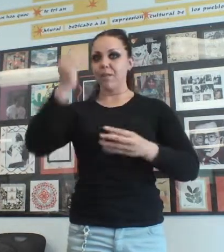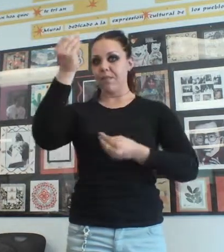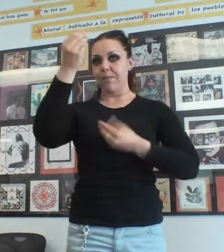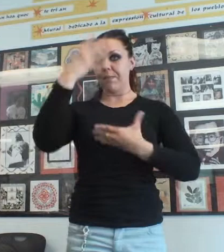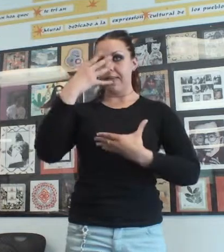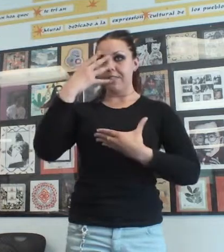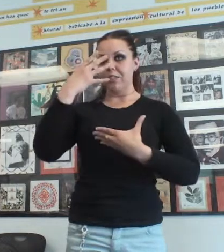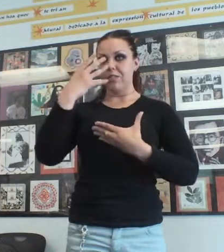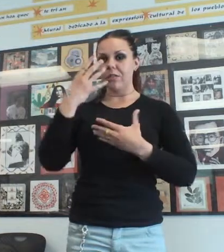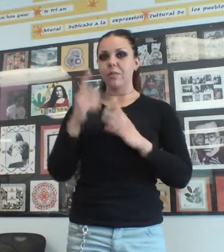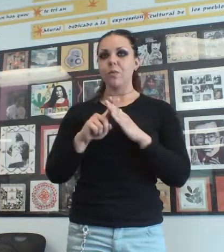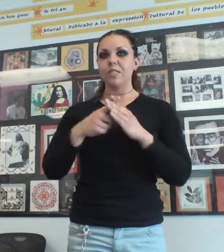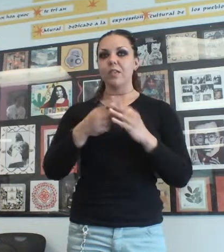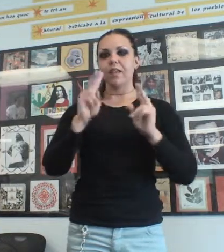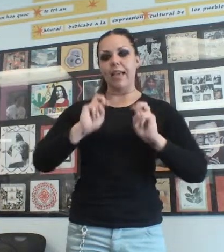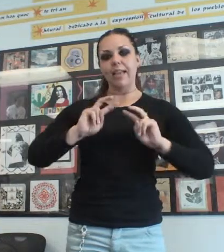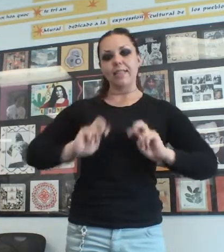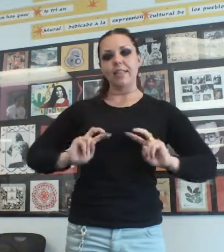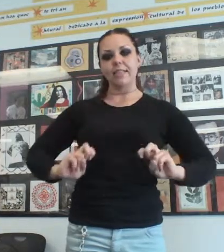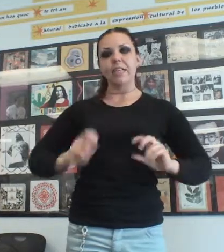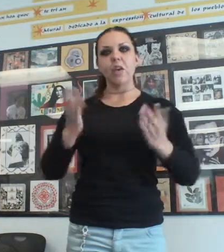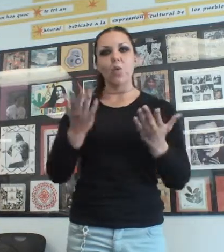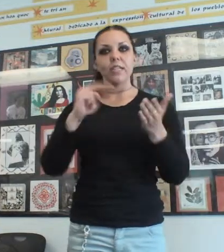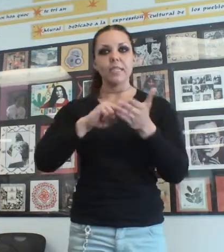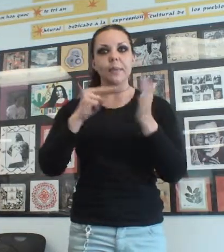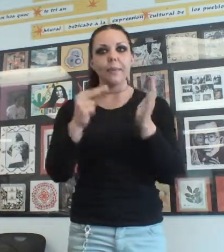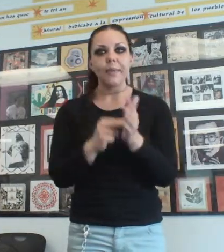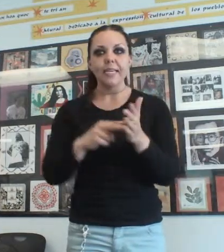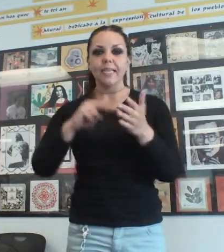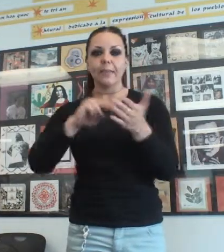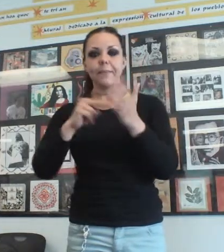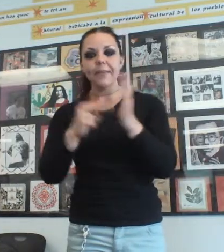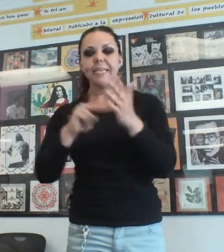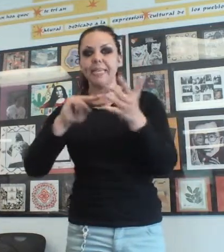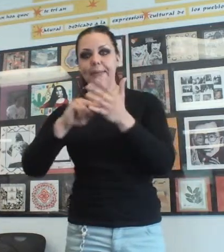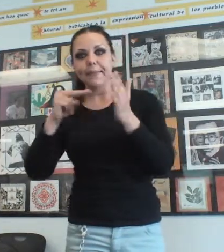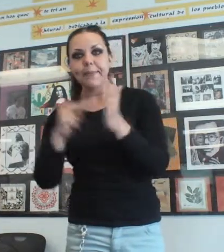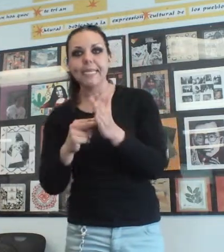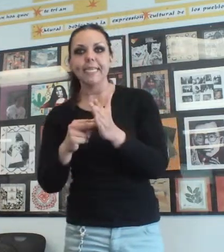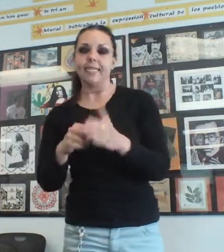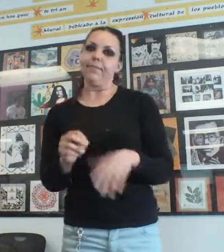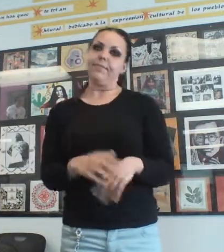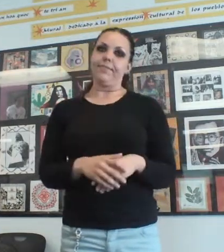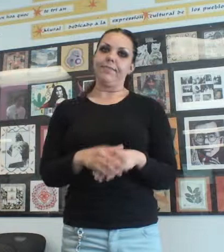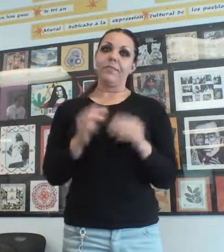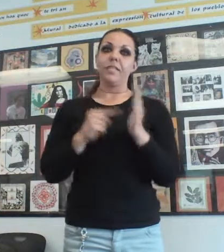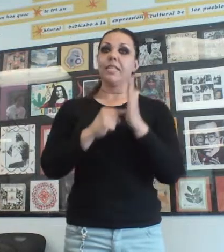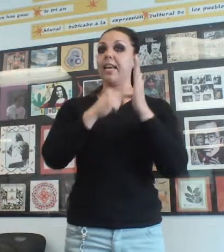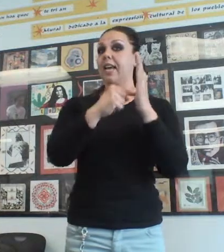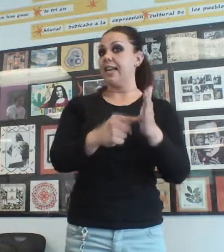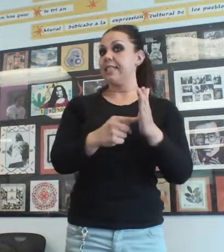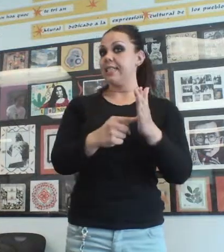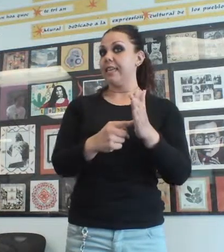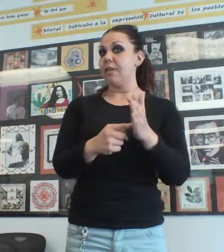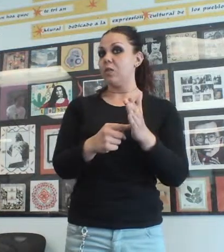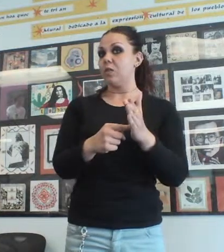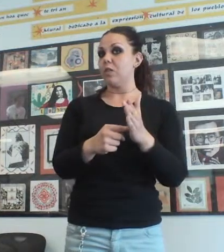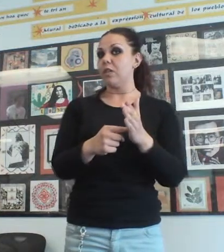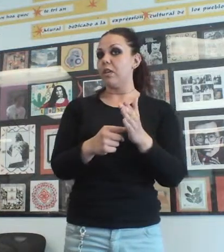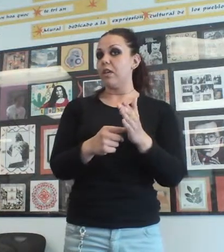start analyzing what does it mean, what does it mean, what does it mean. Okay? Some examples of things that could go wrong.